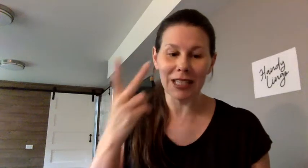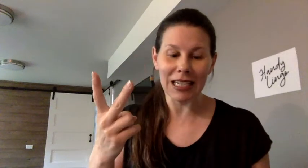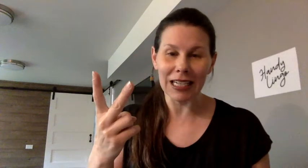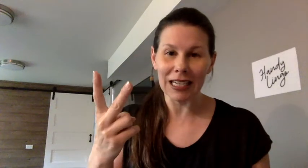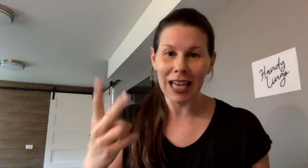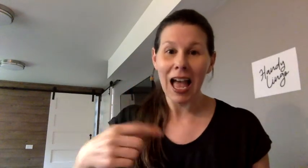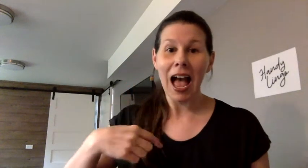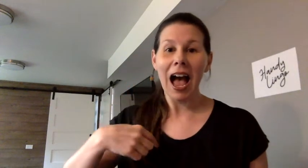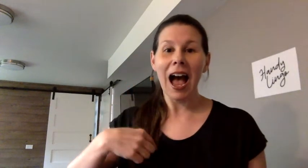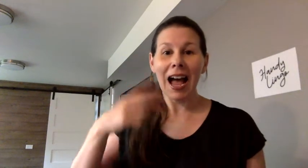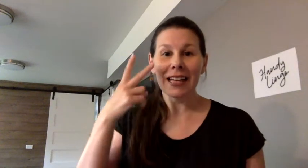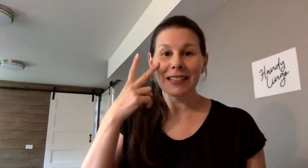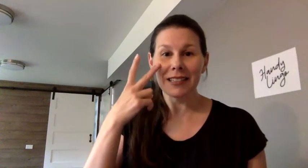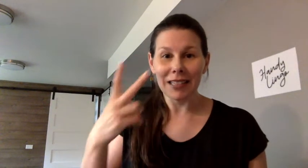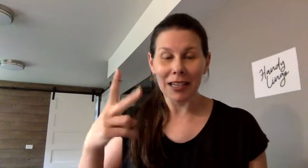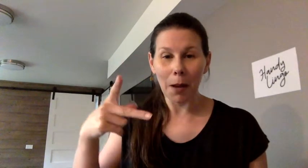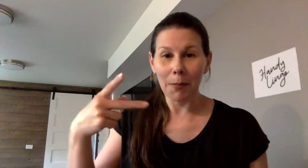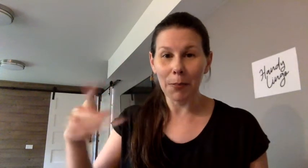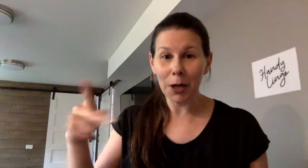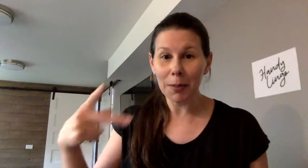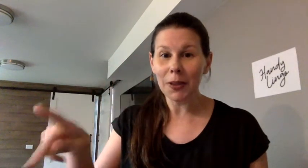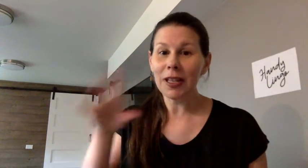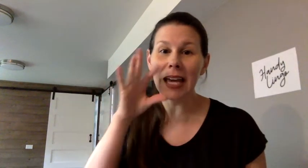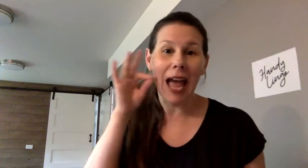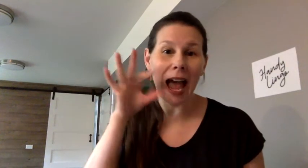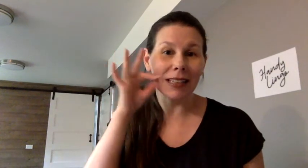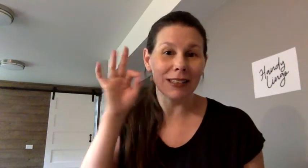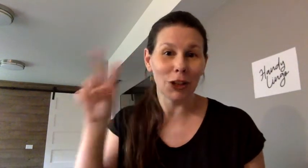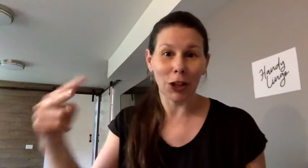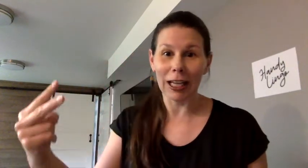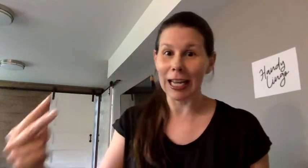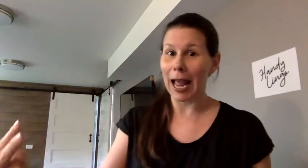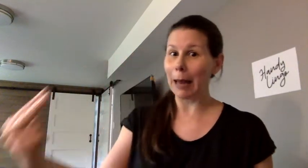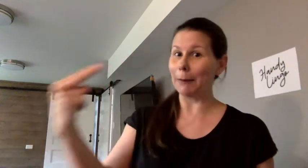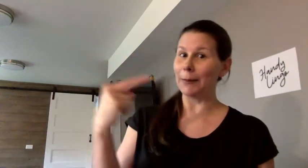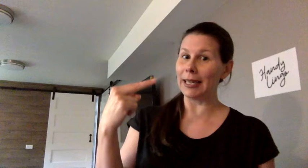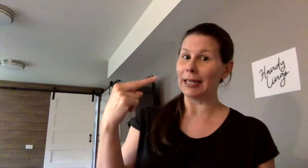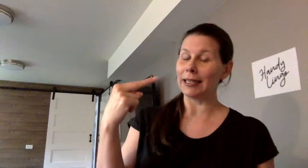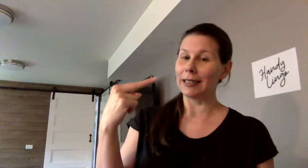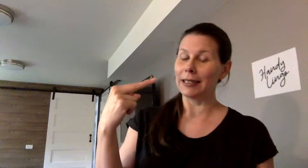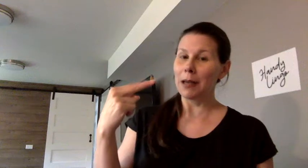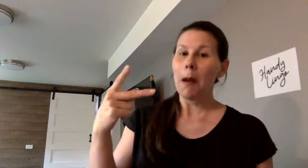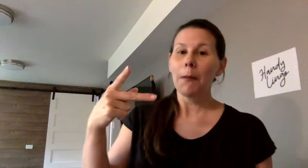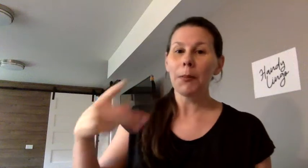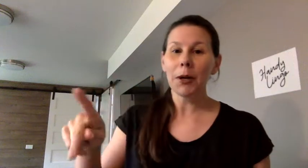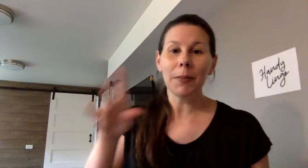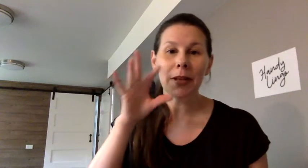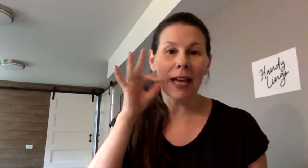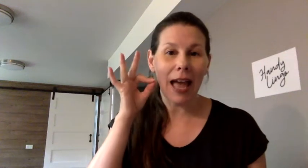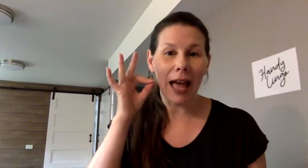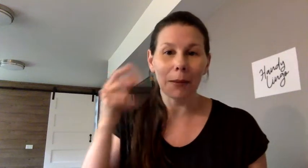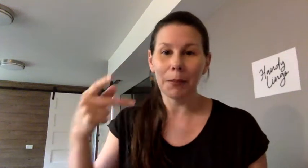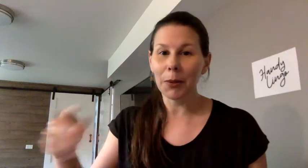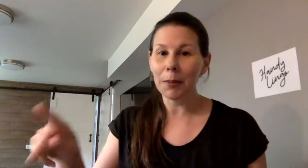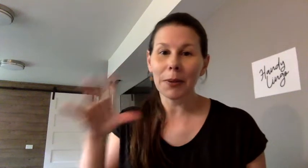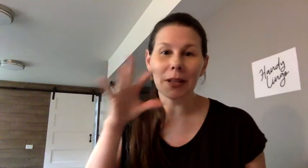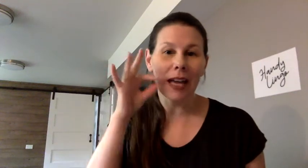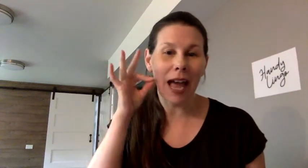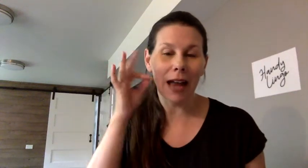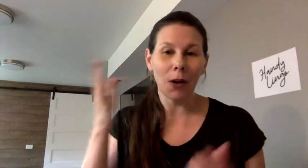see? I see a purple cat looking at me. Purple cat,